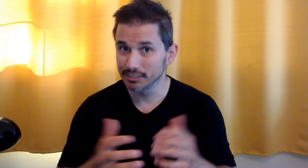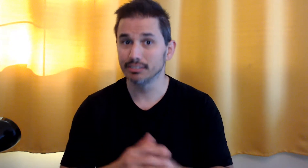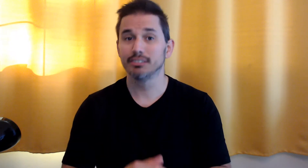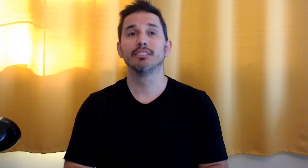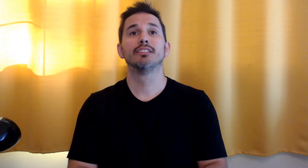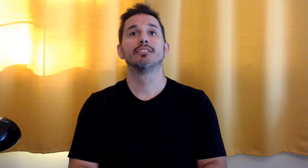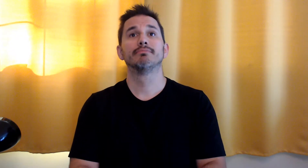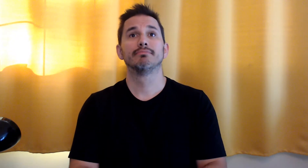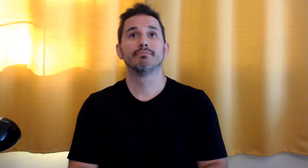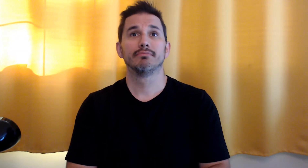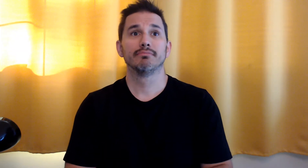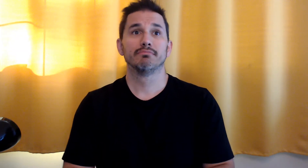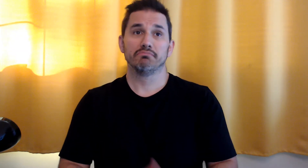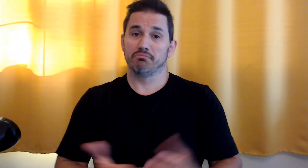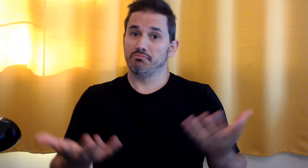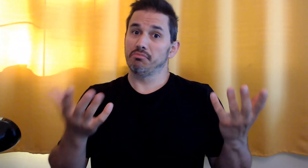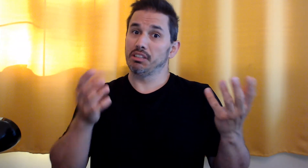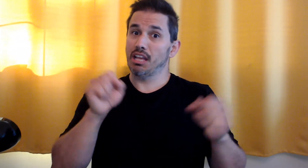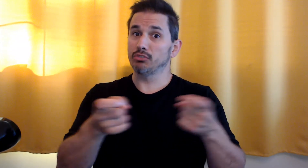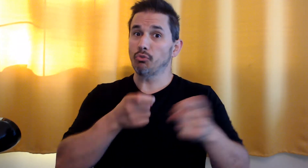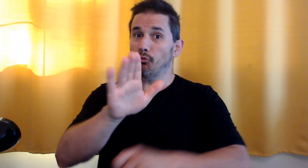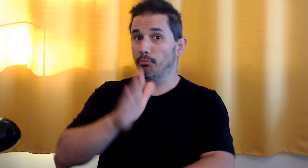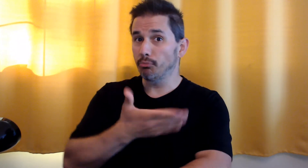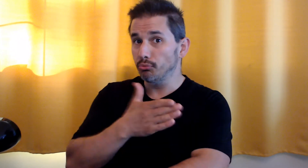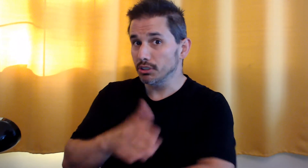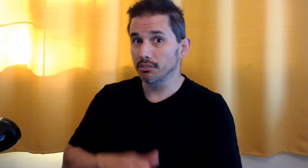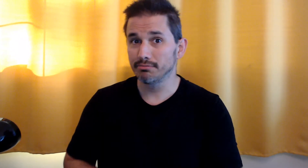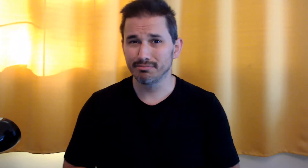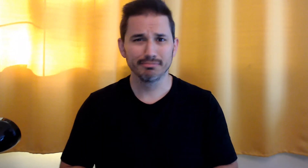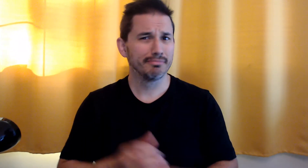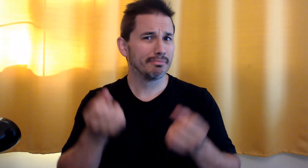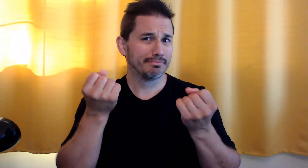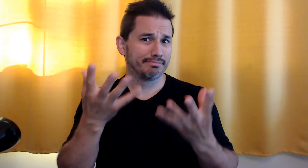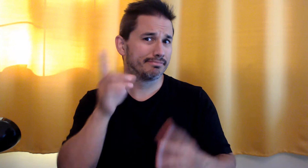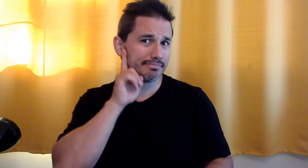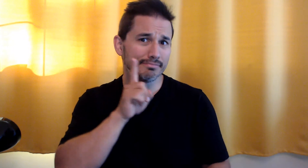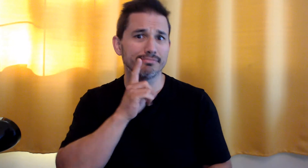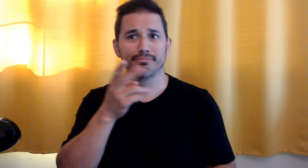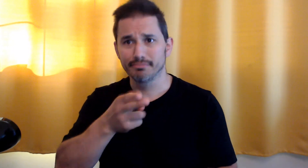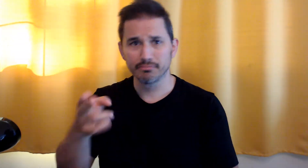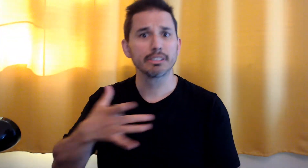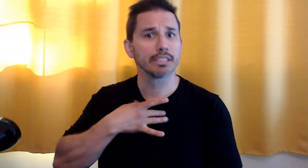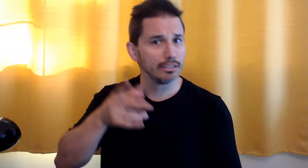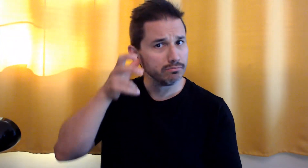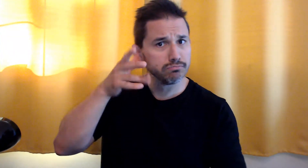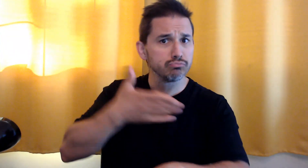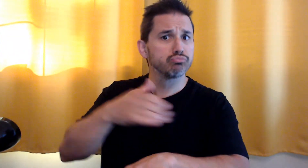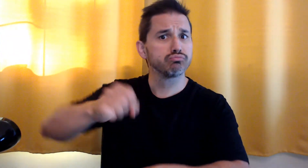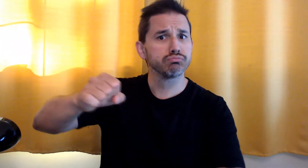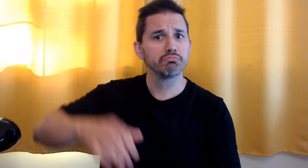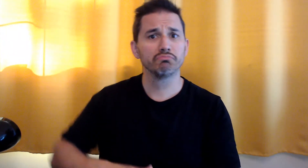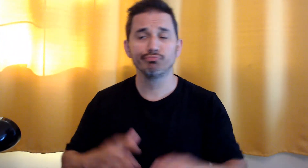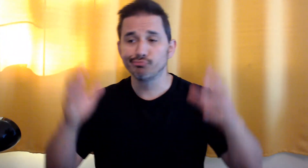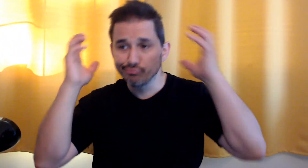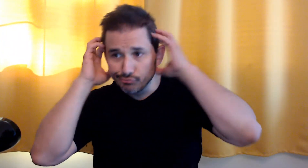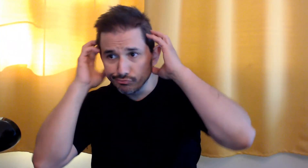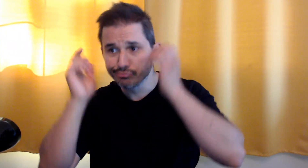One example could be controlling your music, for instance. Many of us who are deaf or hard of